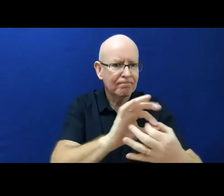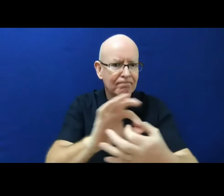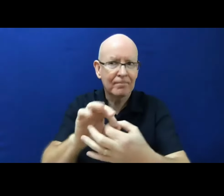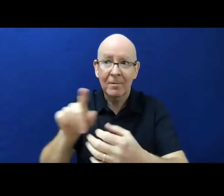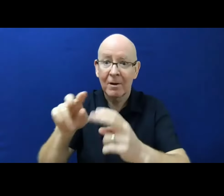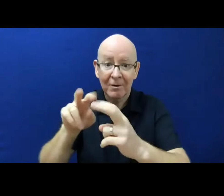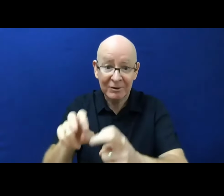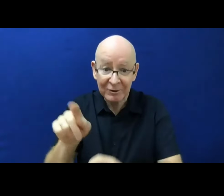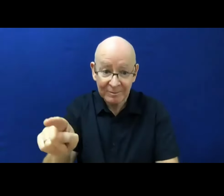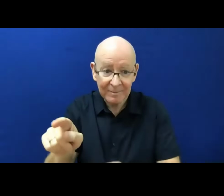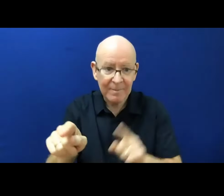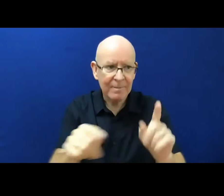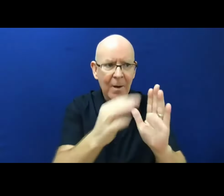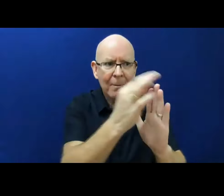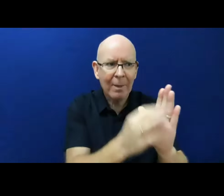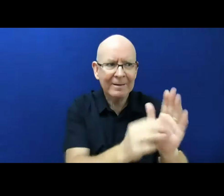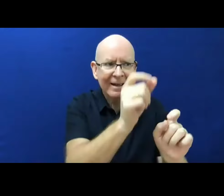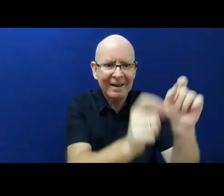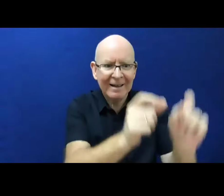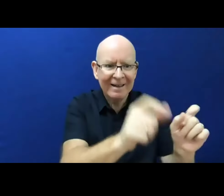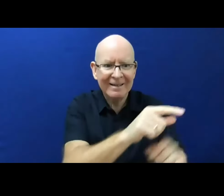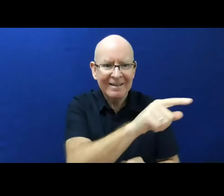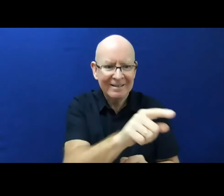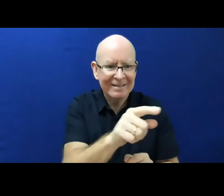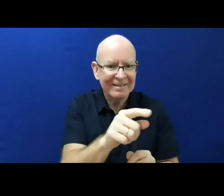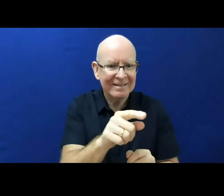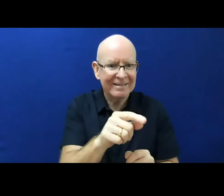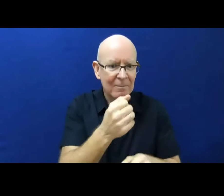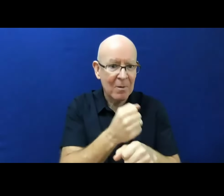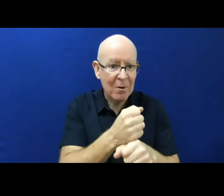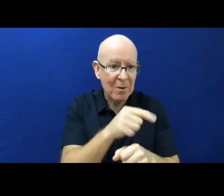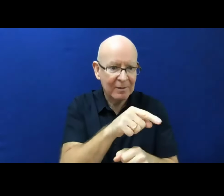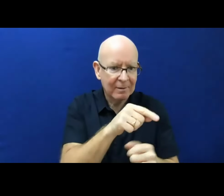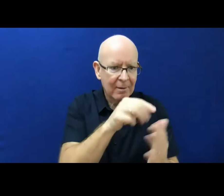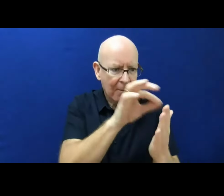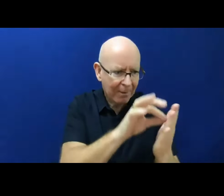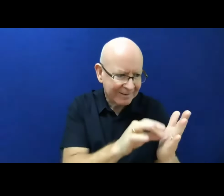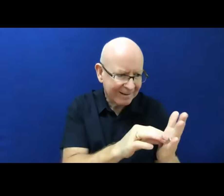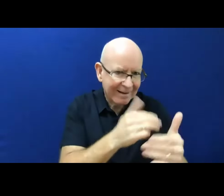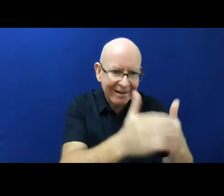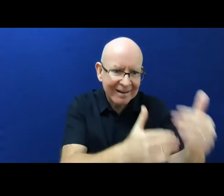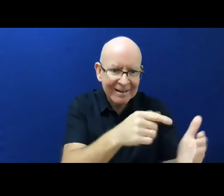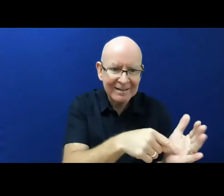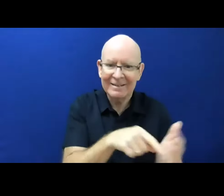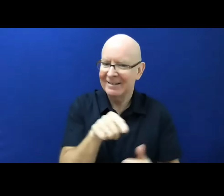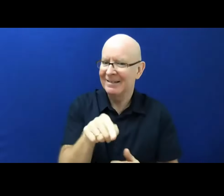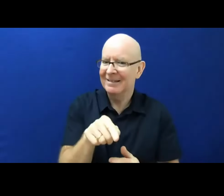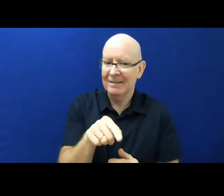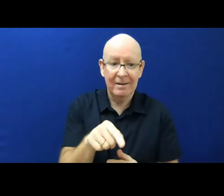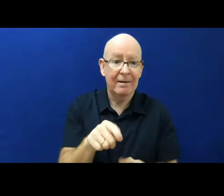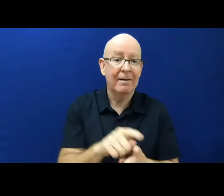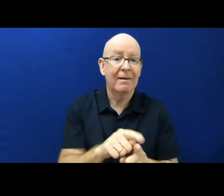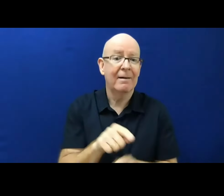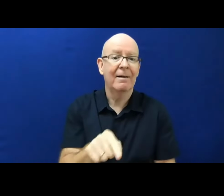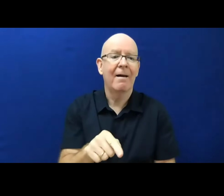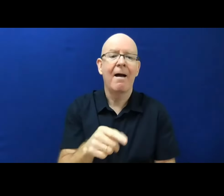And that's not always the people who make big decisions about policy, but people who are engaged in those processes. I think your